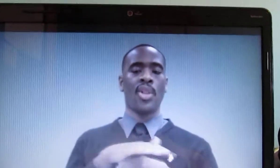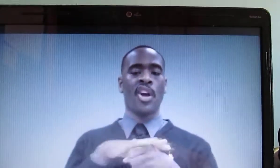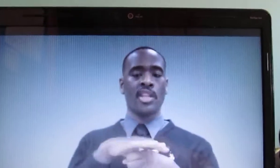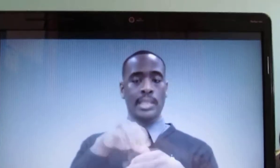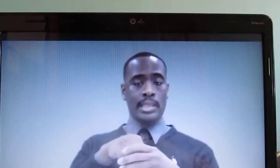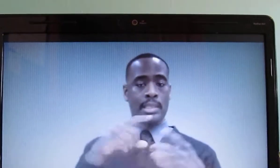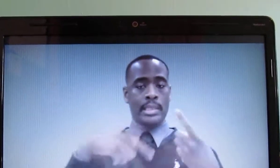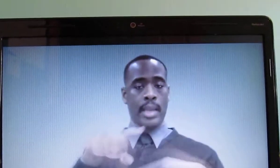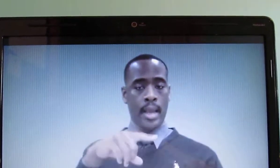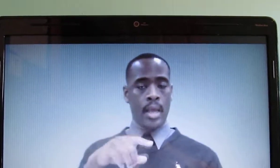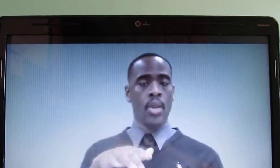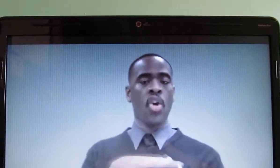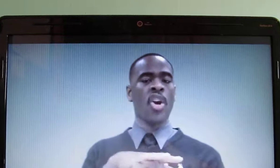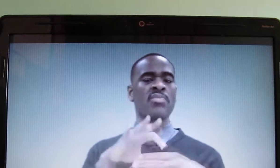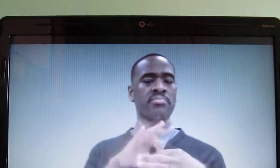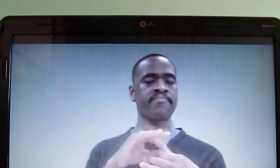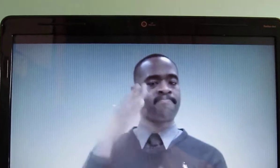Next, we focused on the location,